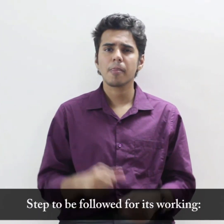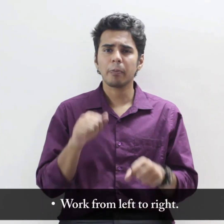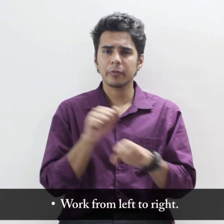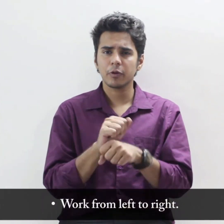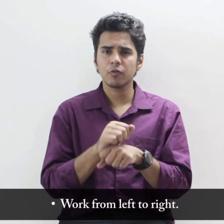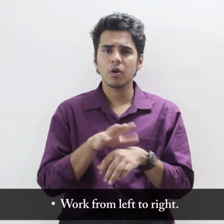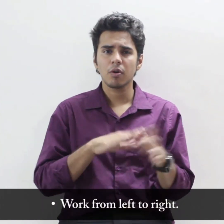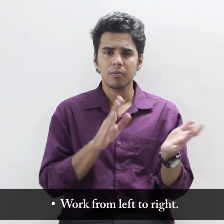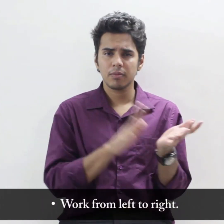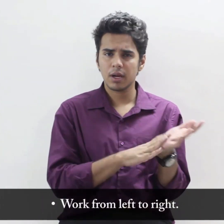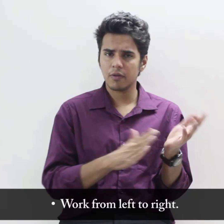Work from left to right.